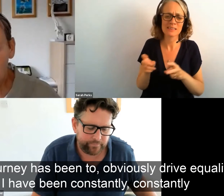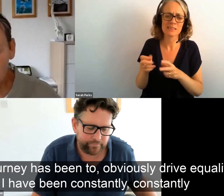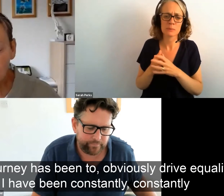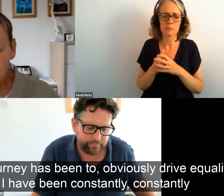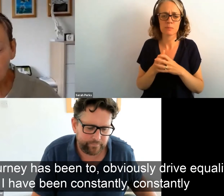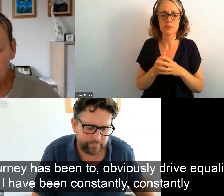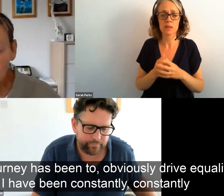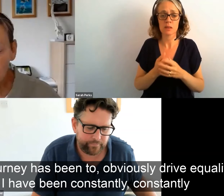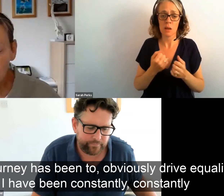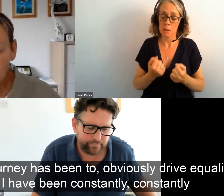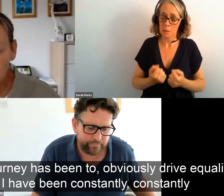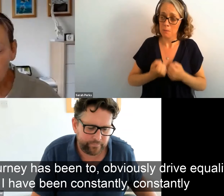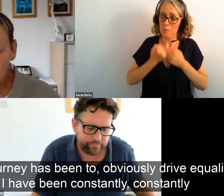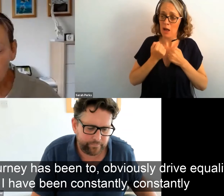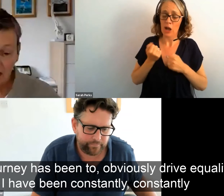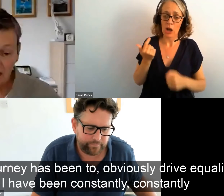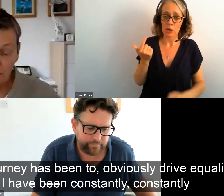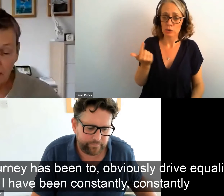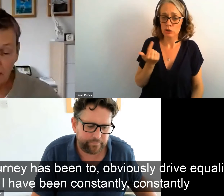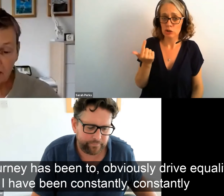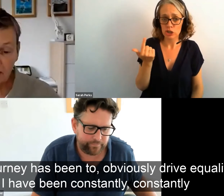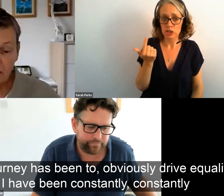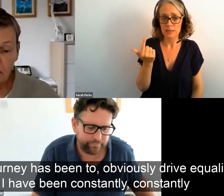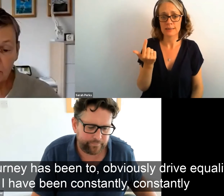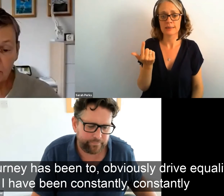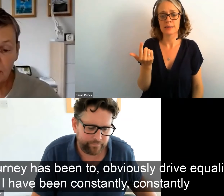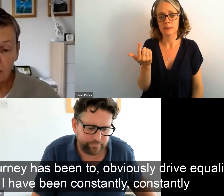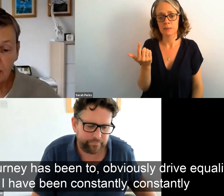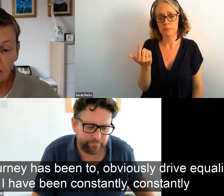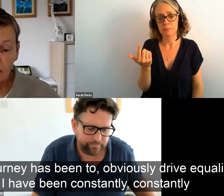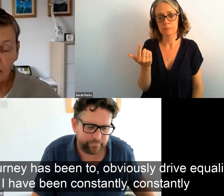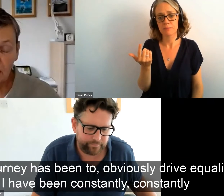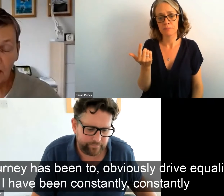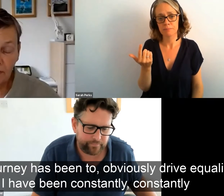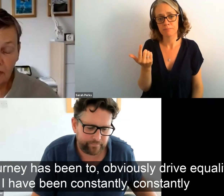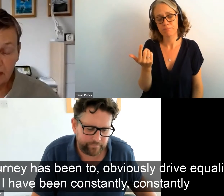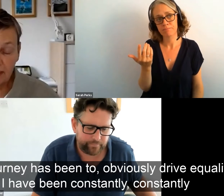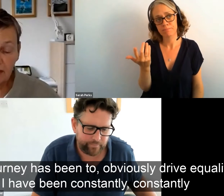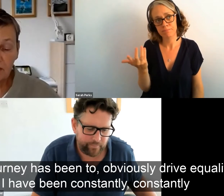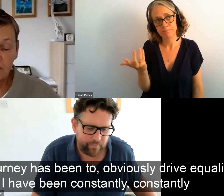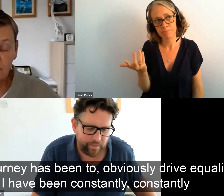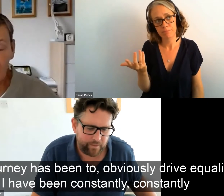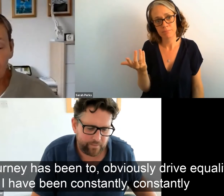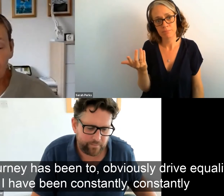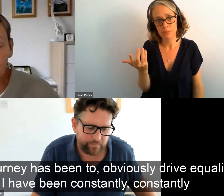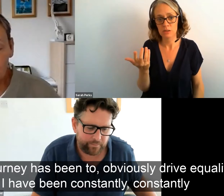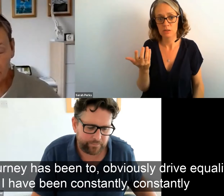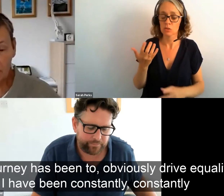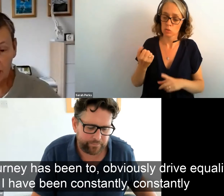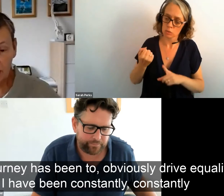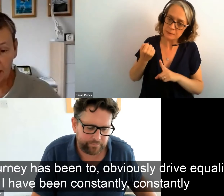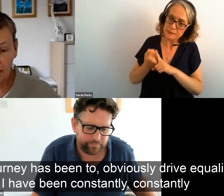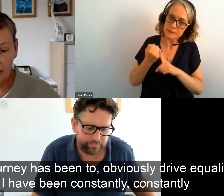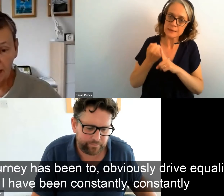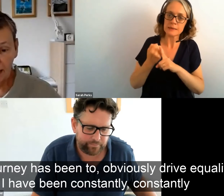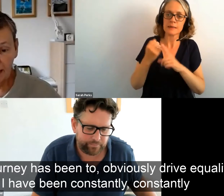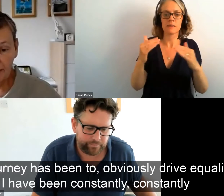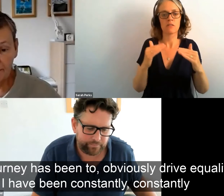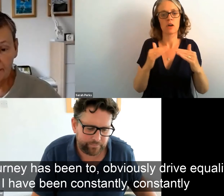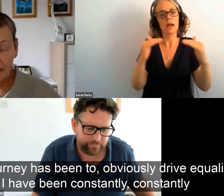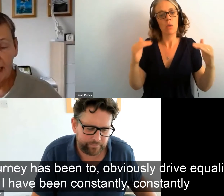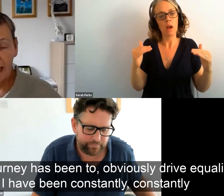So my own journey has been to, obviously, to drive equality.